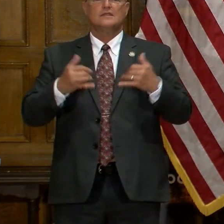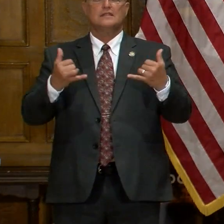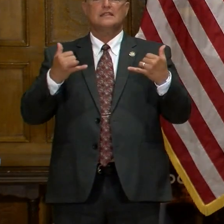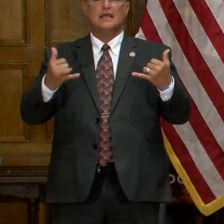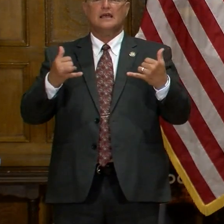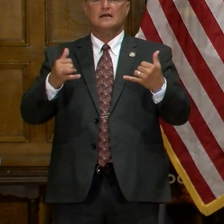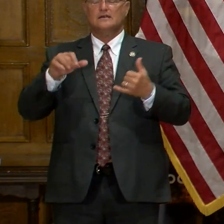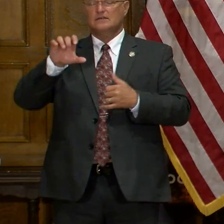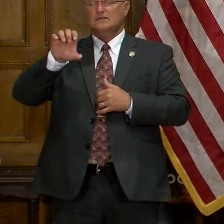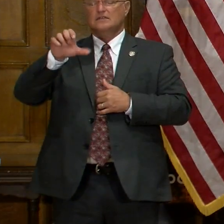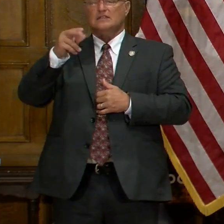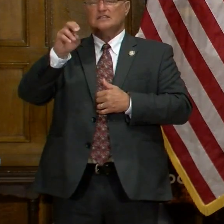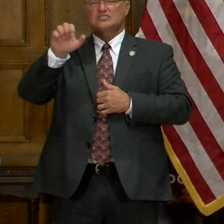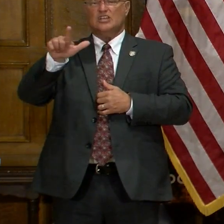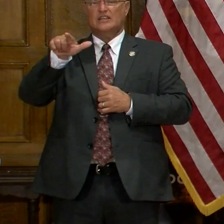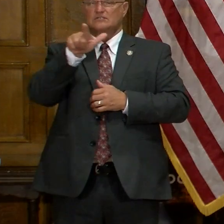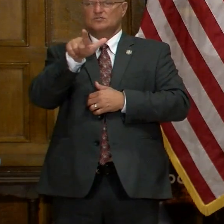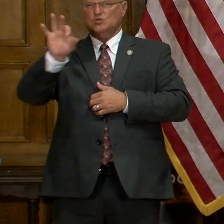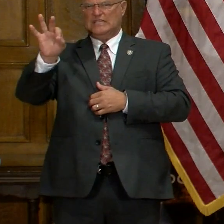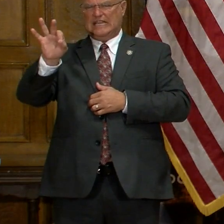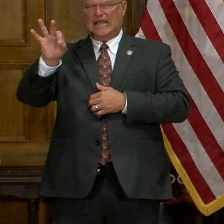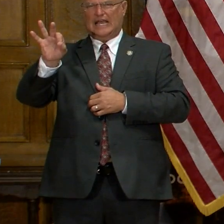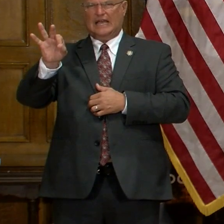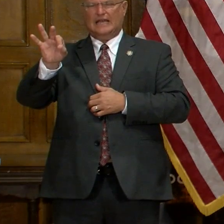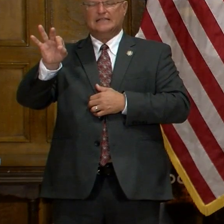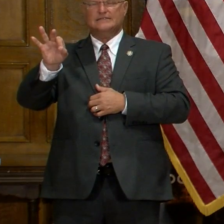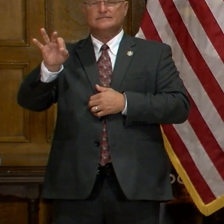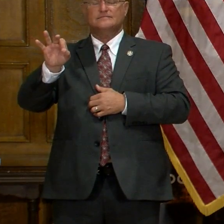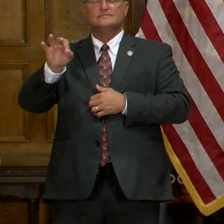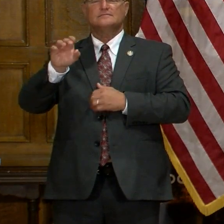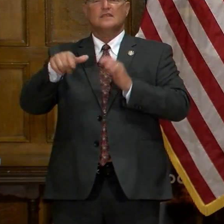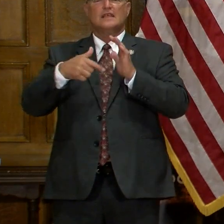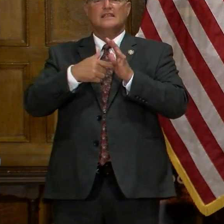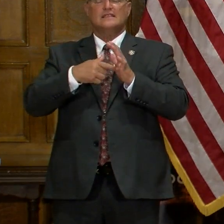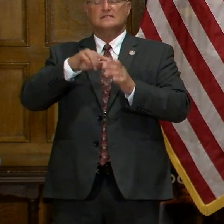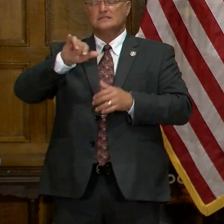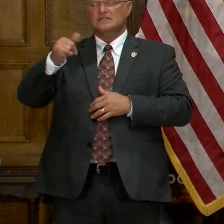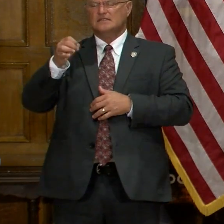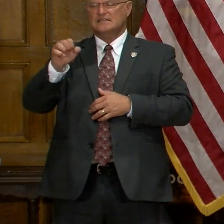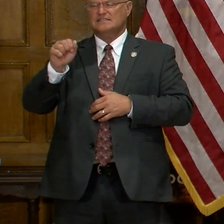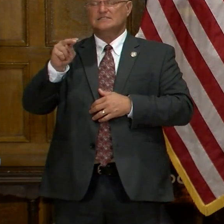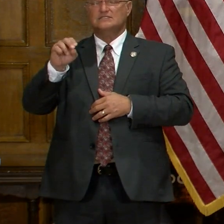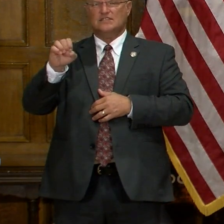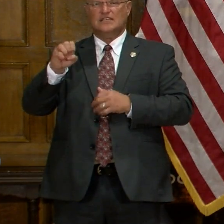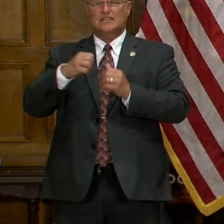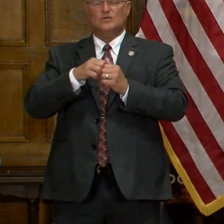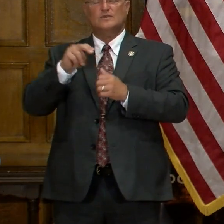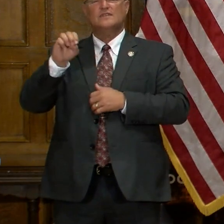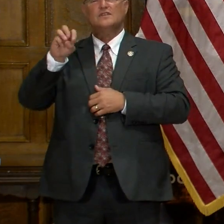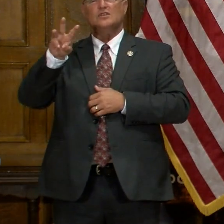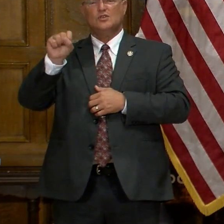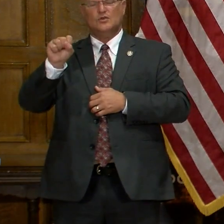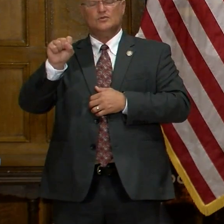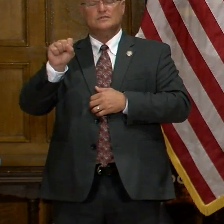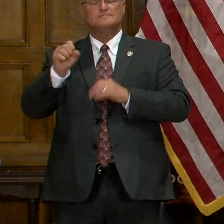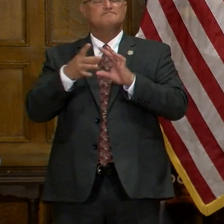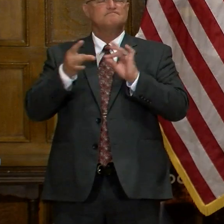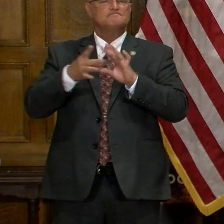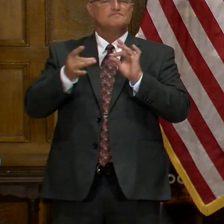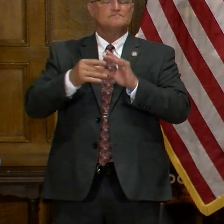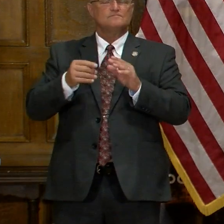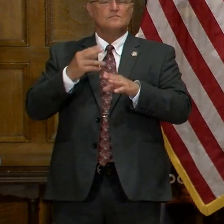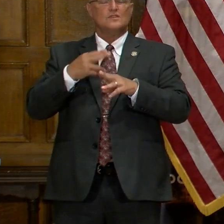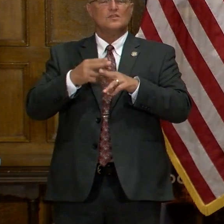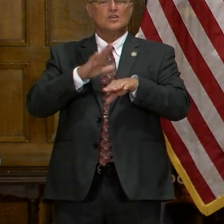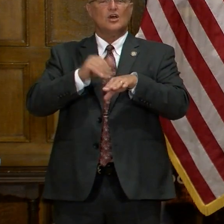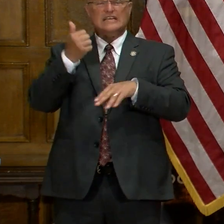Now, Channel 2940. Thanks, Governor. This is Janie Weiss with 4029 News. You mentioned you are calling in